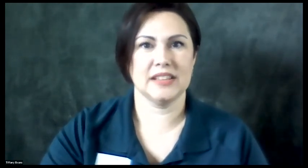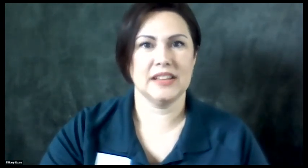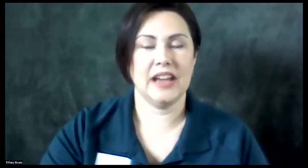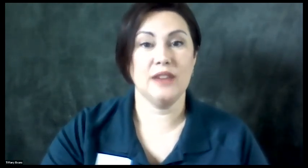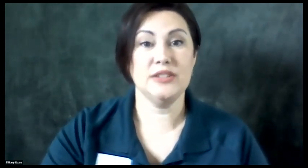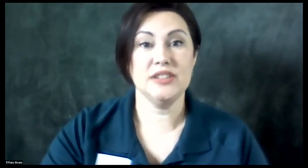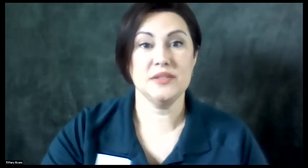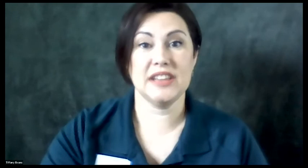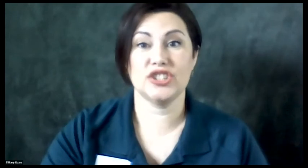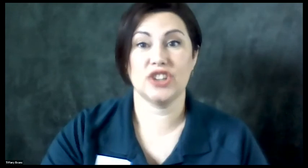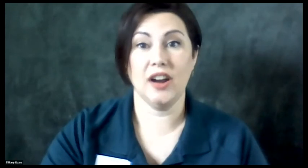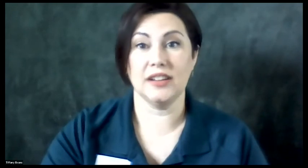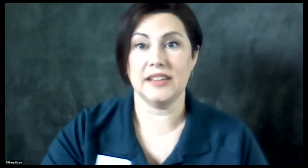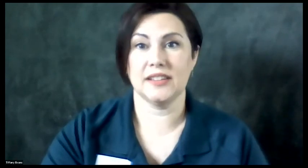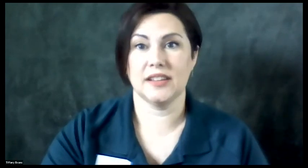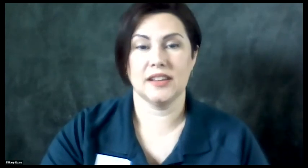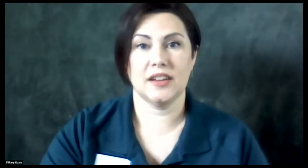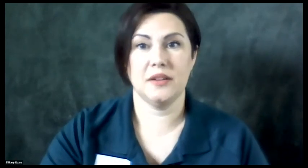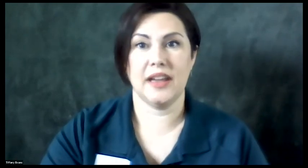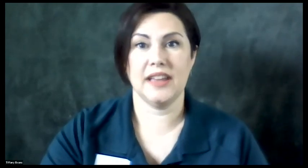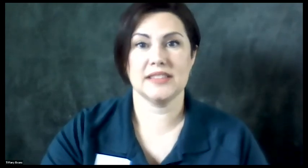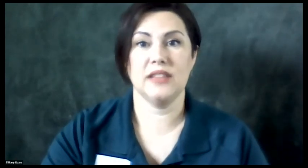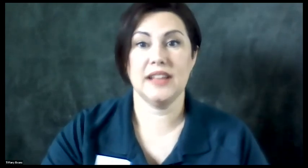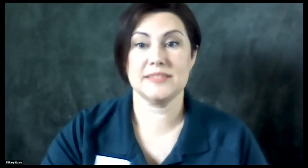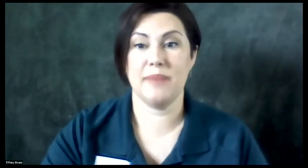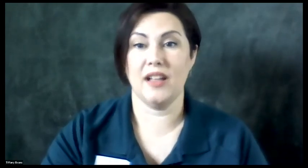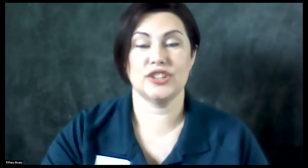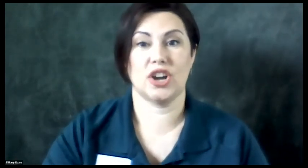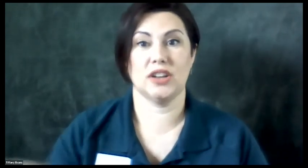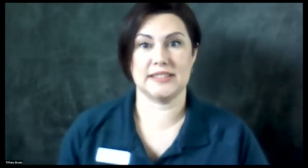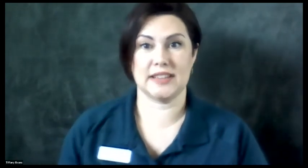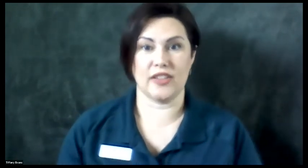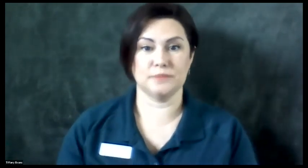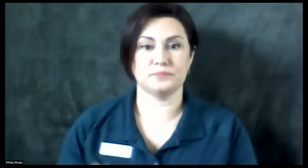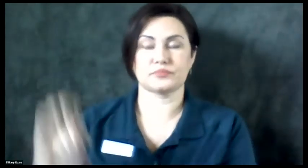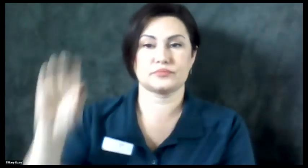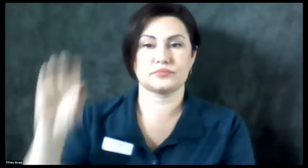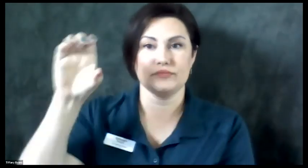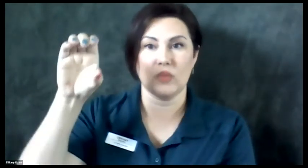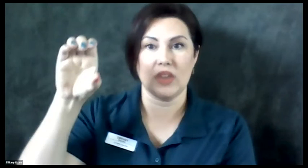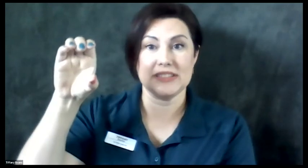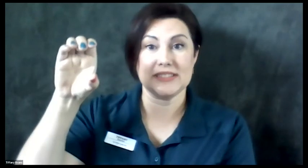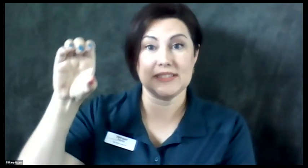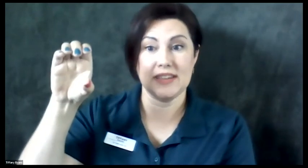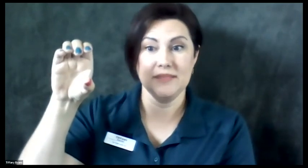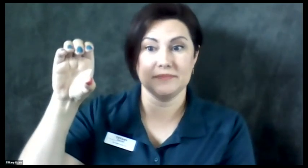How do you say Charlie? Okay, so let's spell Charlie together. C